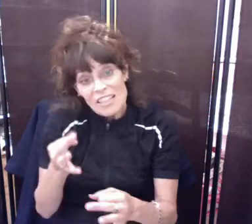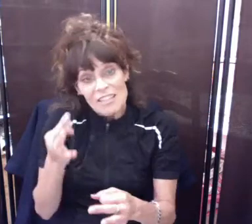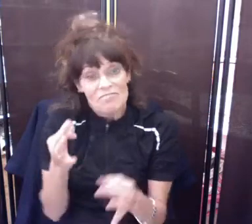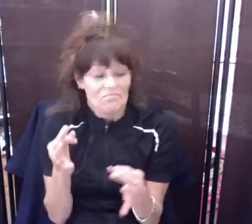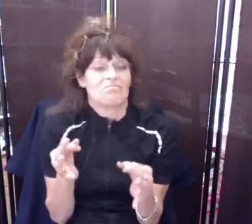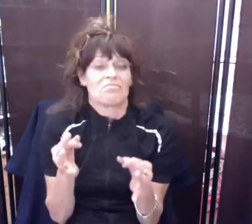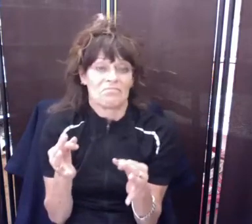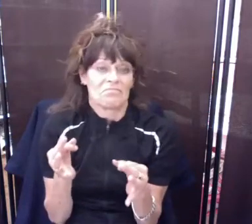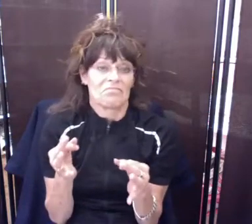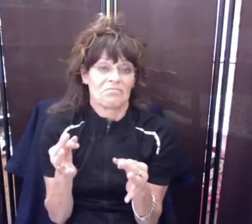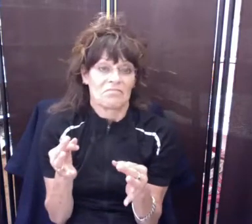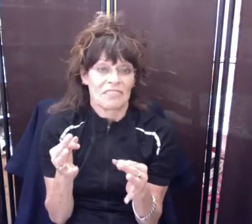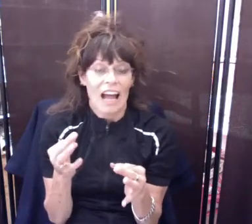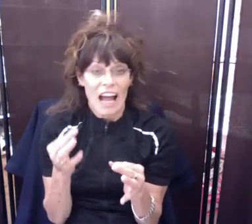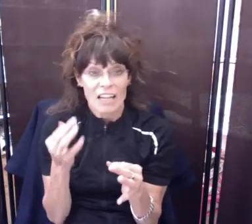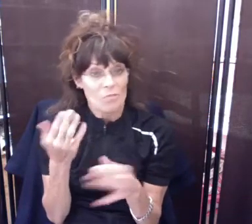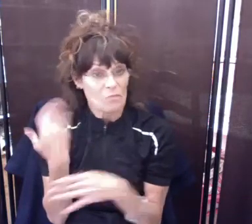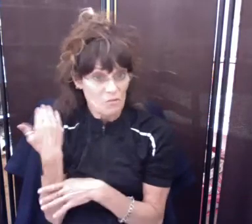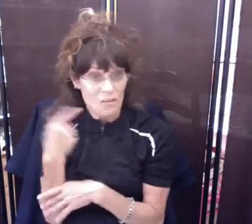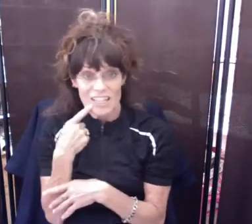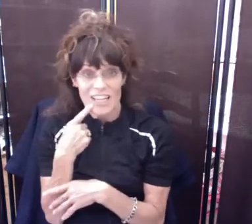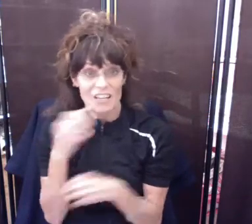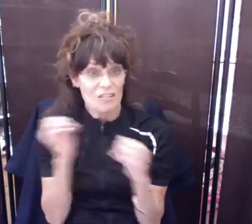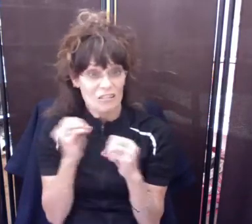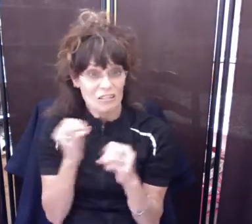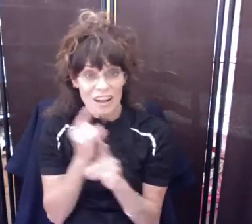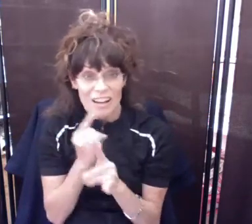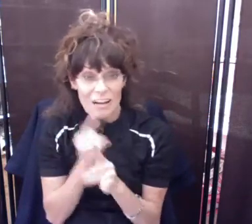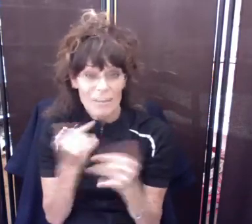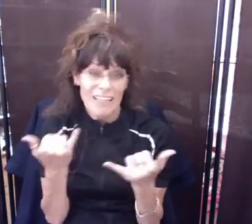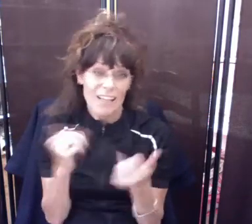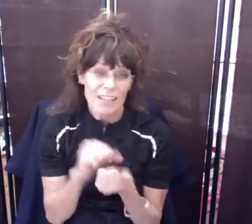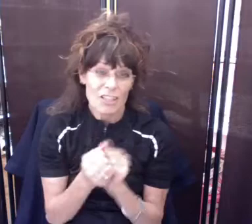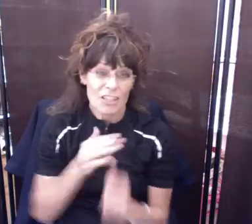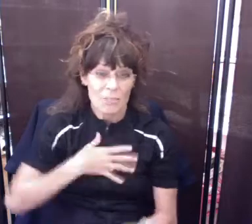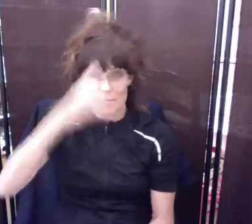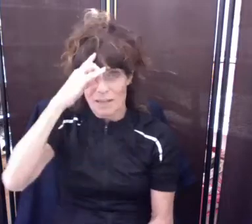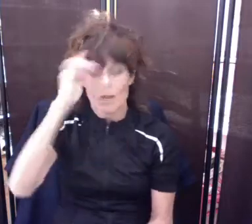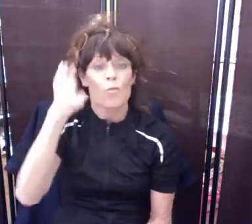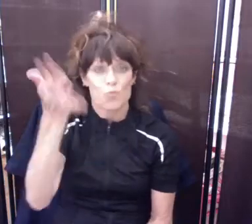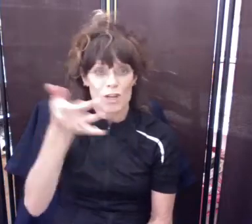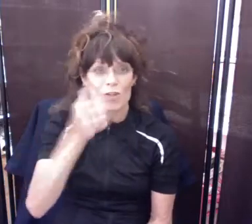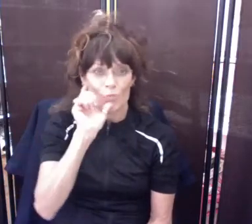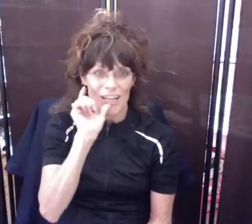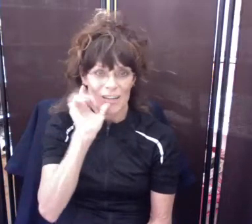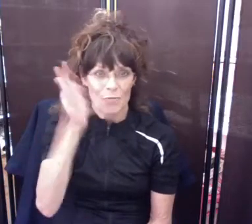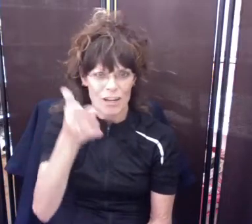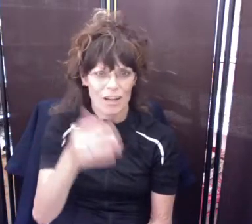know I made a decision to quit drinking, but I've changed my mind. Now, that's insane. That